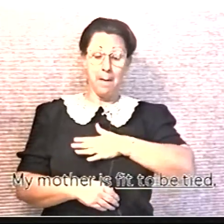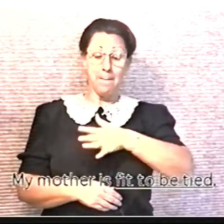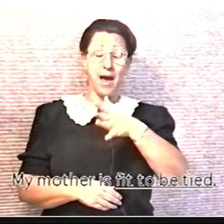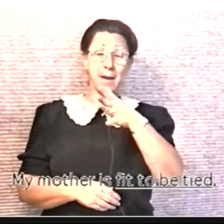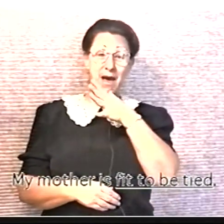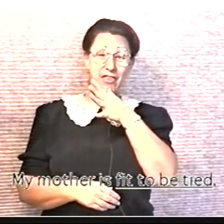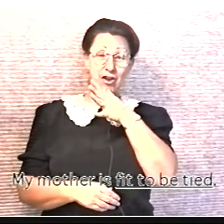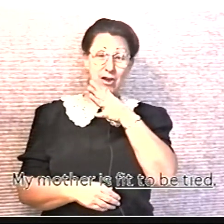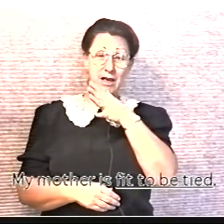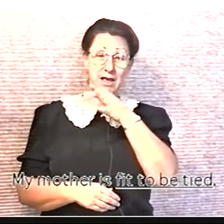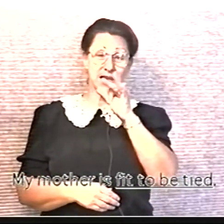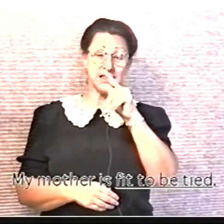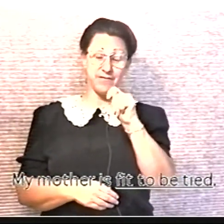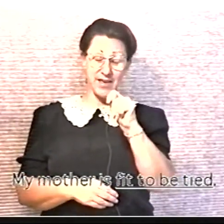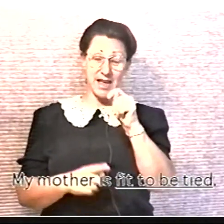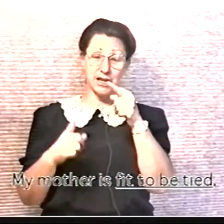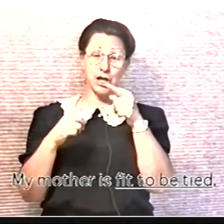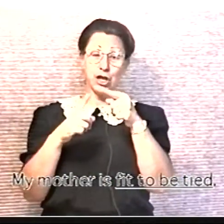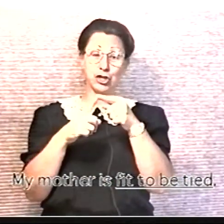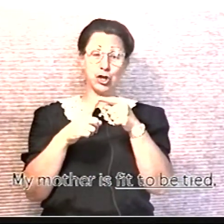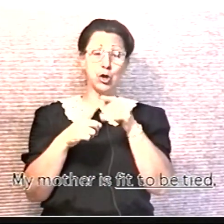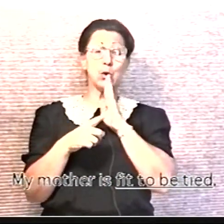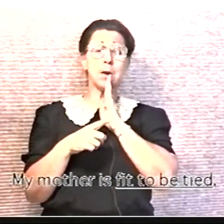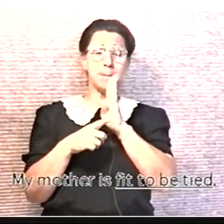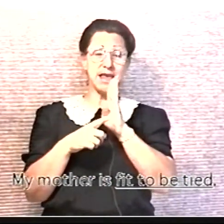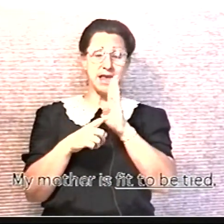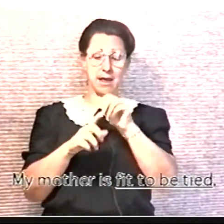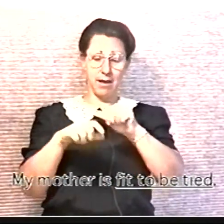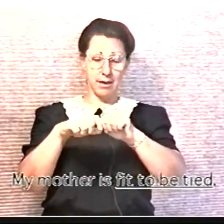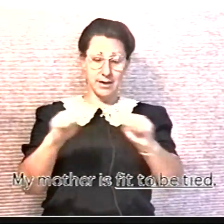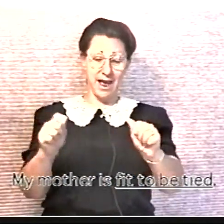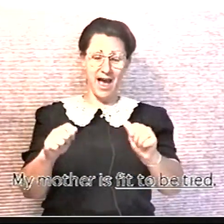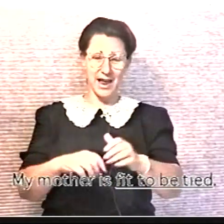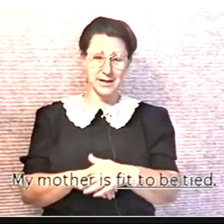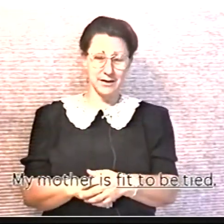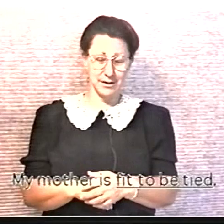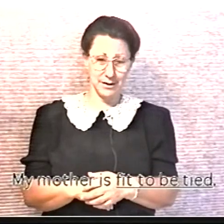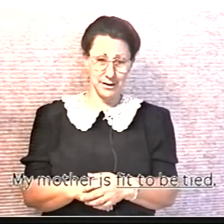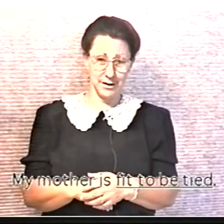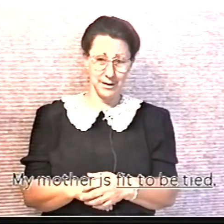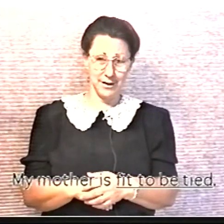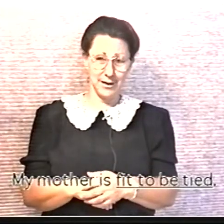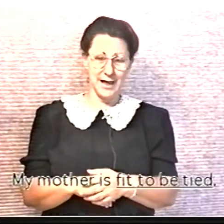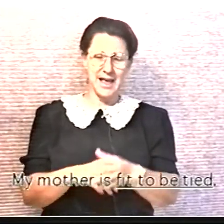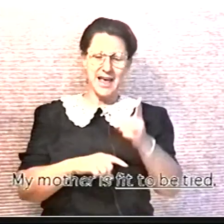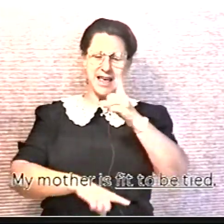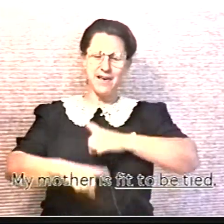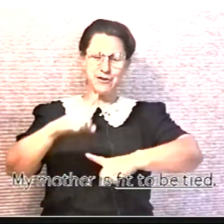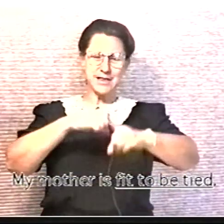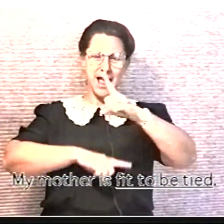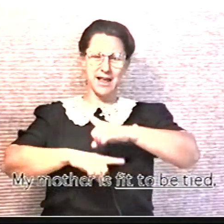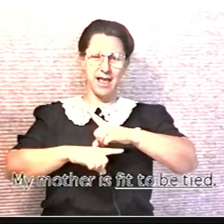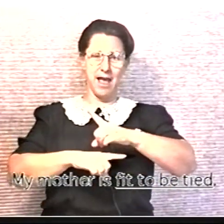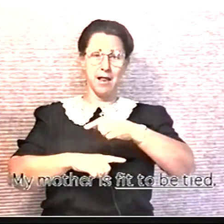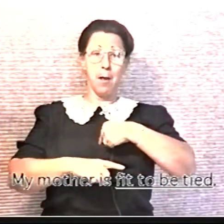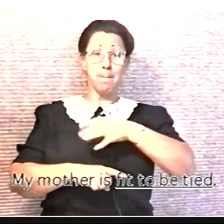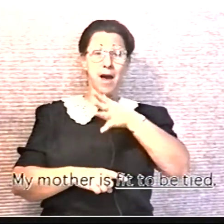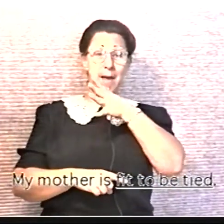My mother is fit to be tied. If you sign that, my mother